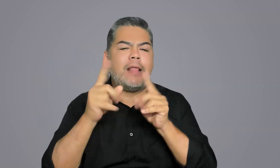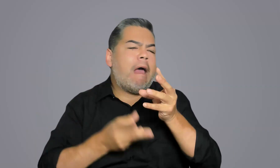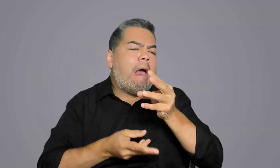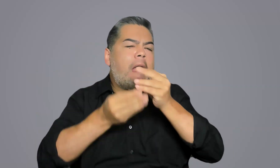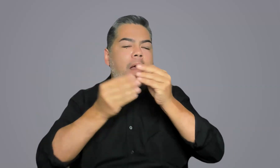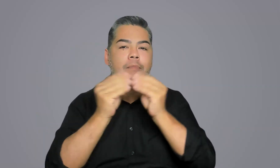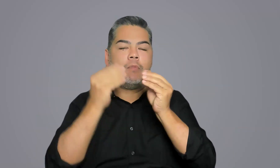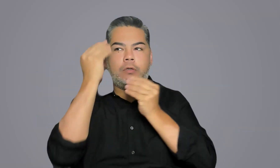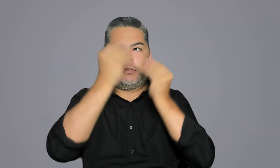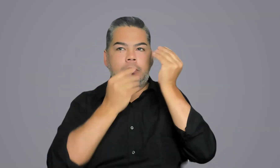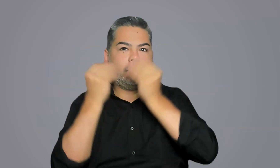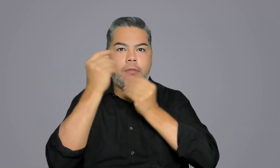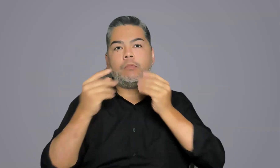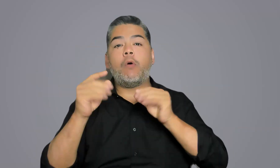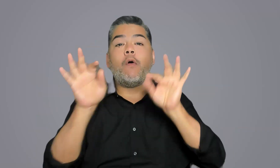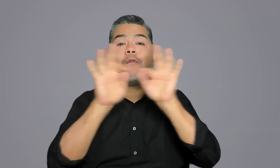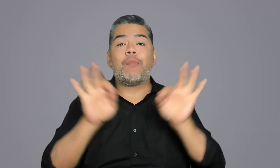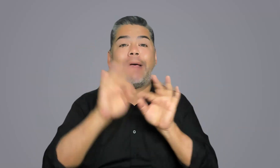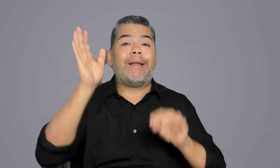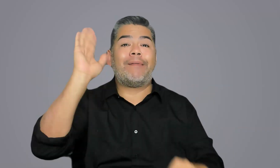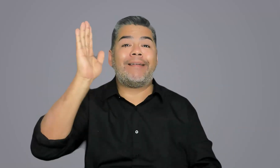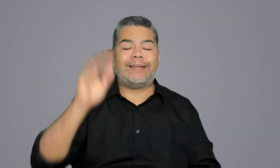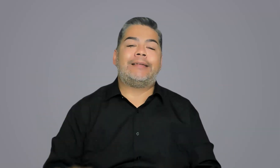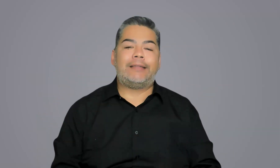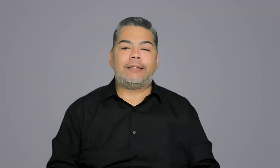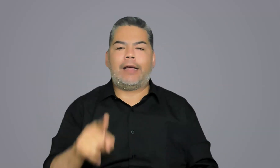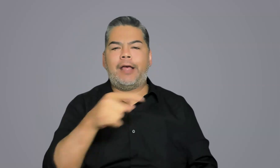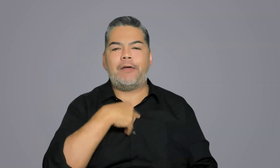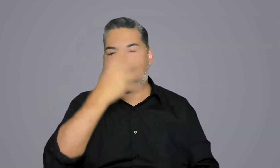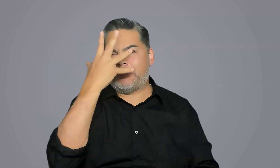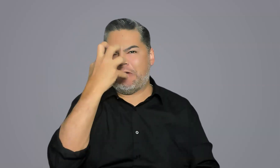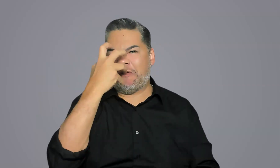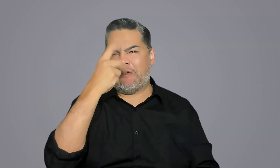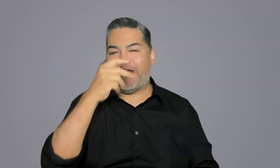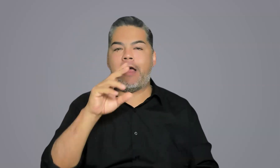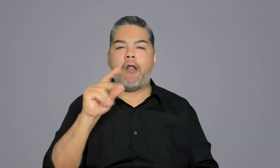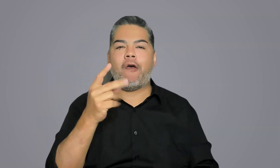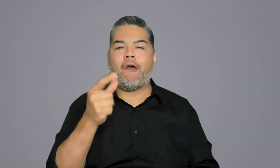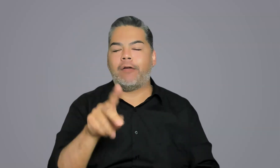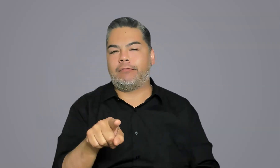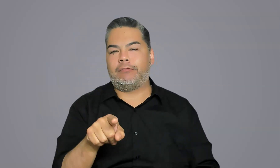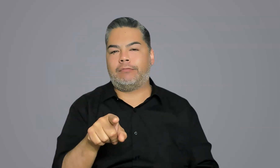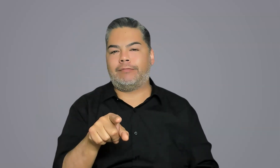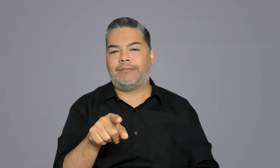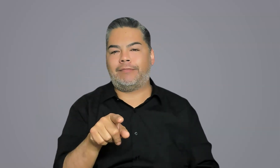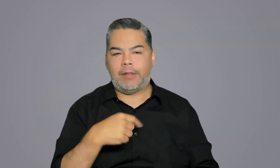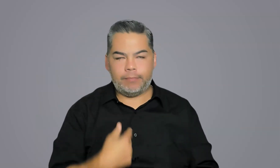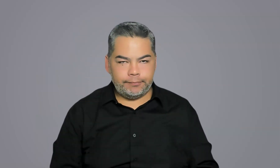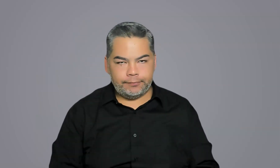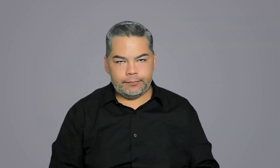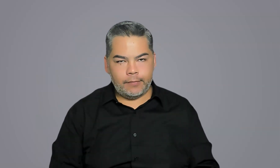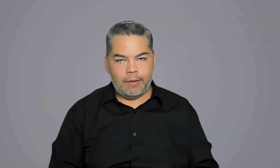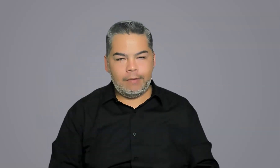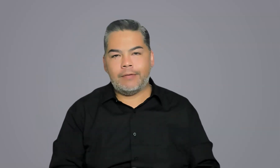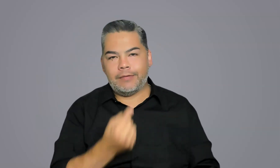formatting presentations. And again, I've got a very grumpy, angry looking dog because again, these are some of the things that I think people